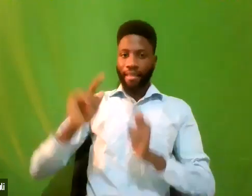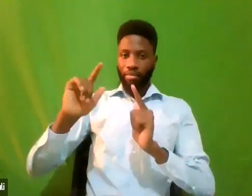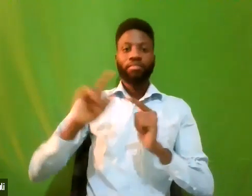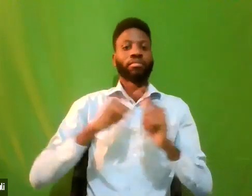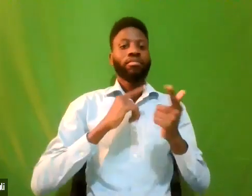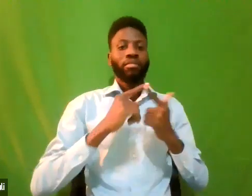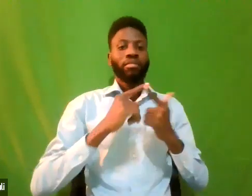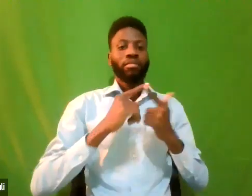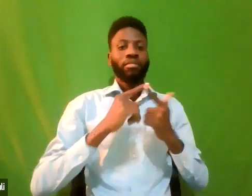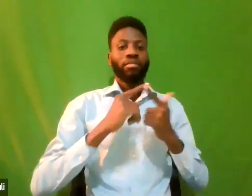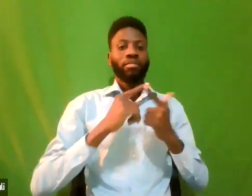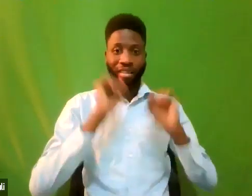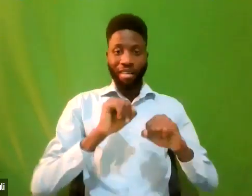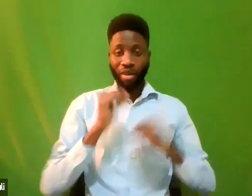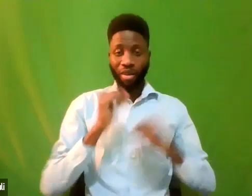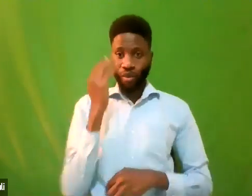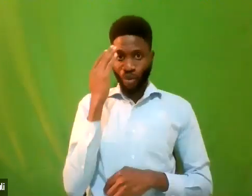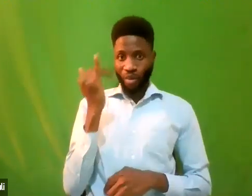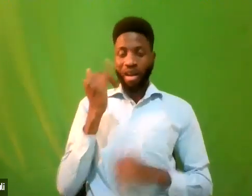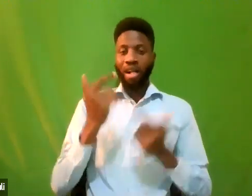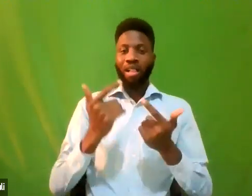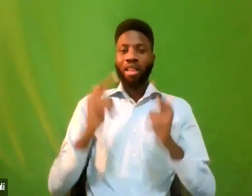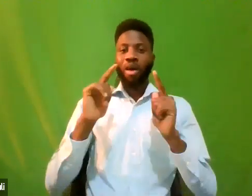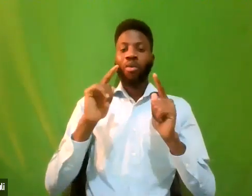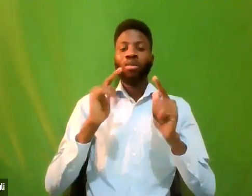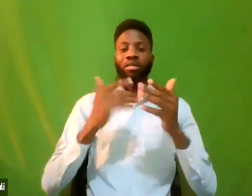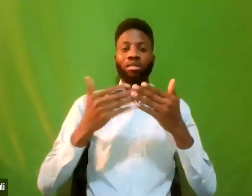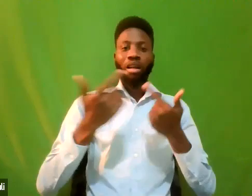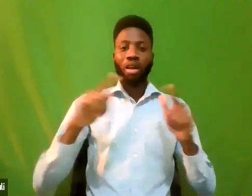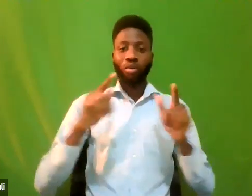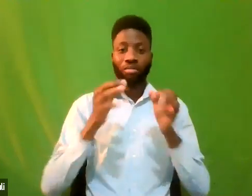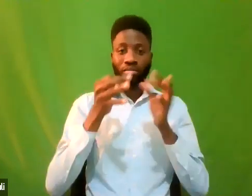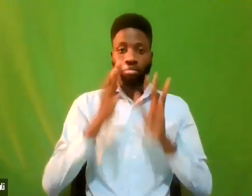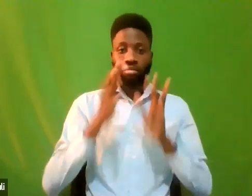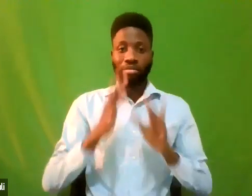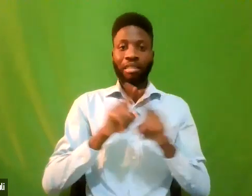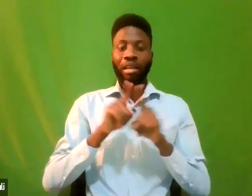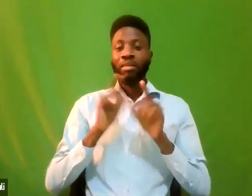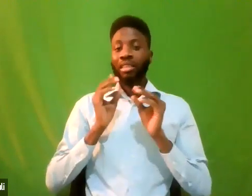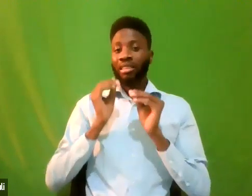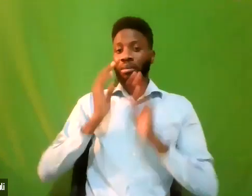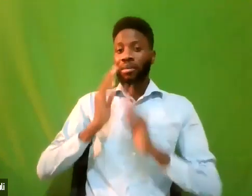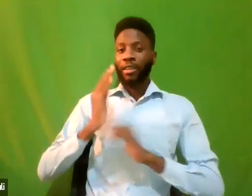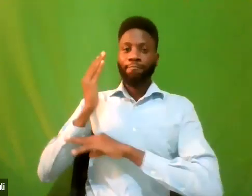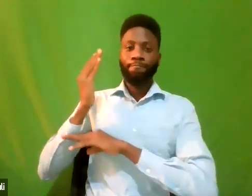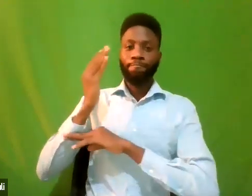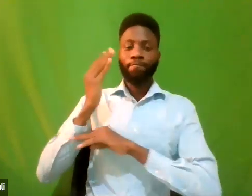have our sign language interpreters and our guest speaker manage to communicate.